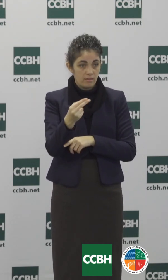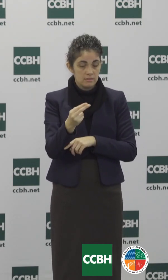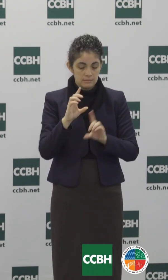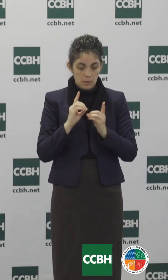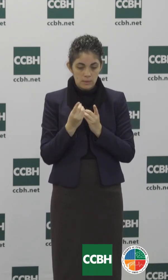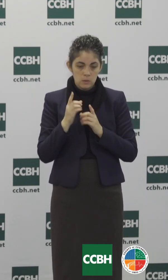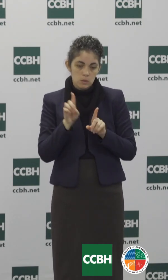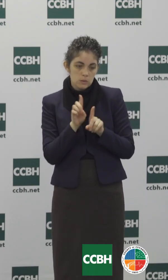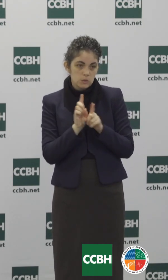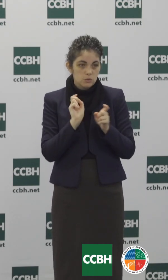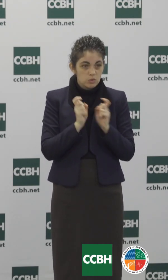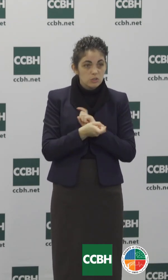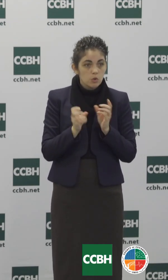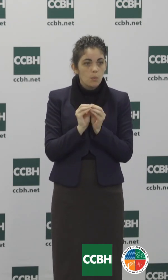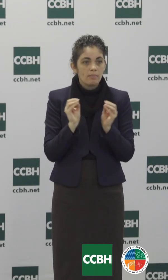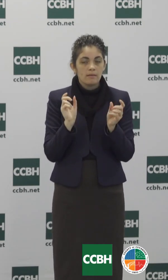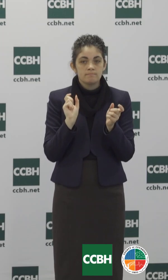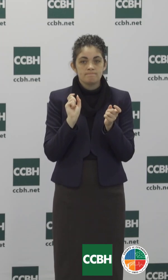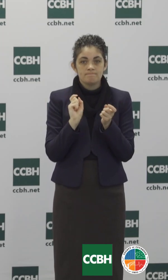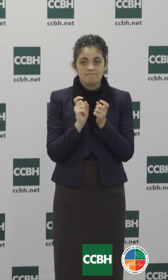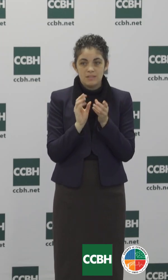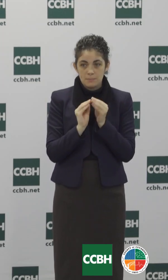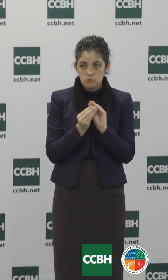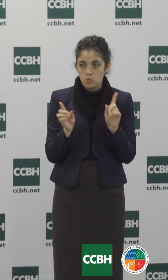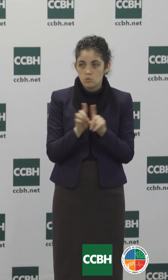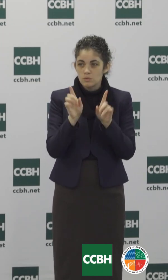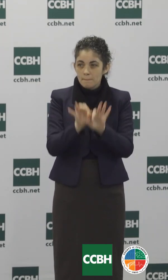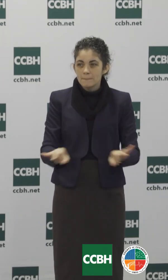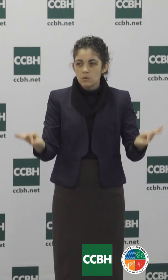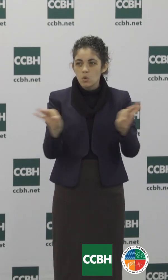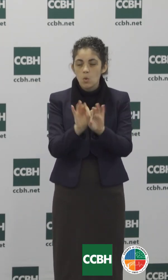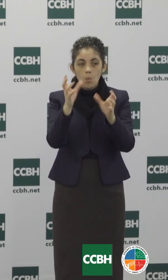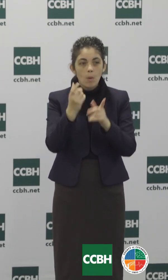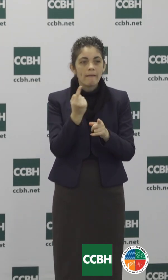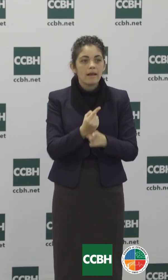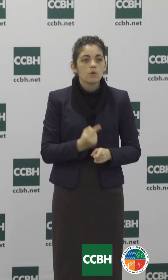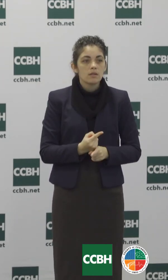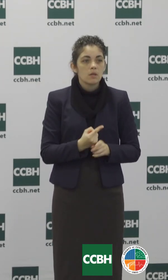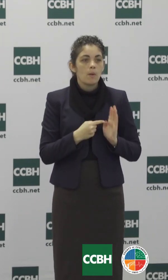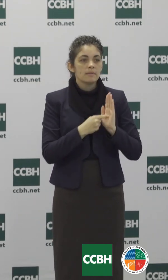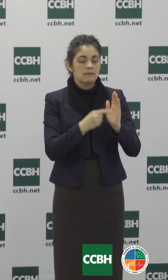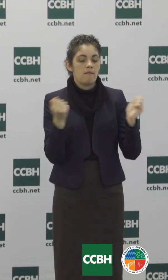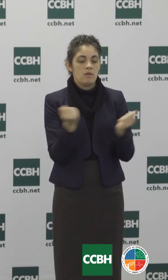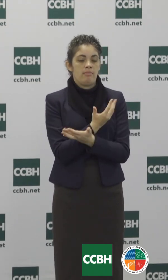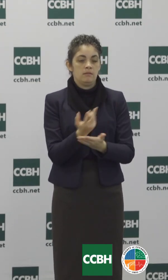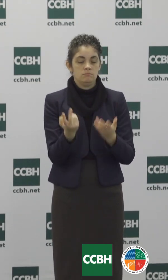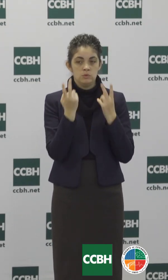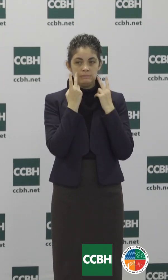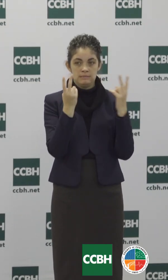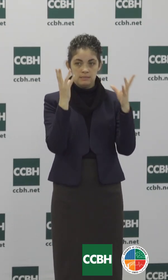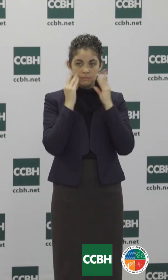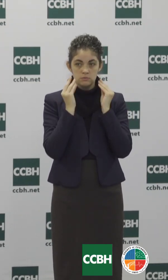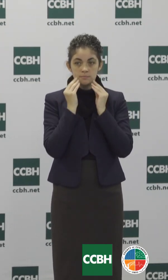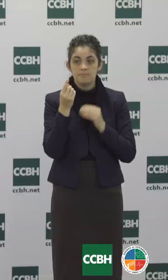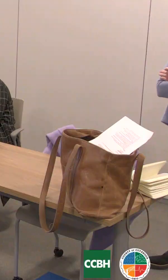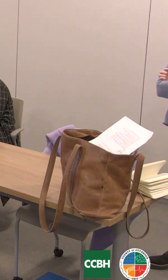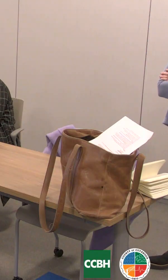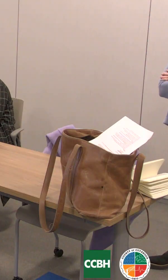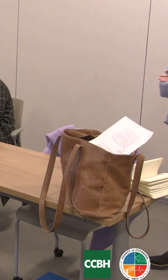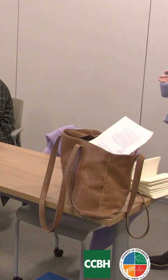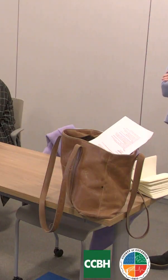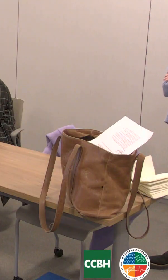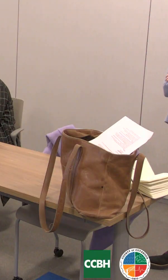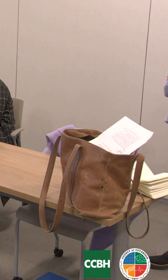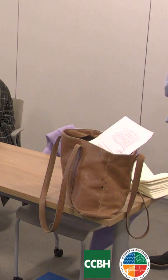given some changes in numbers. That's important as well. We want to accurately represent what we see. You guys believe